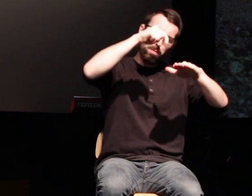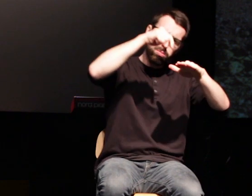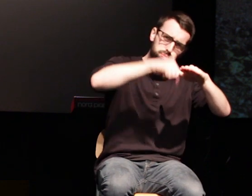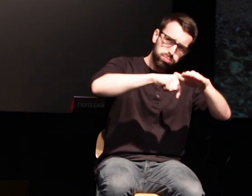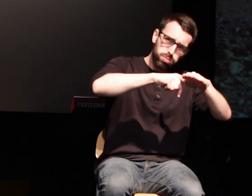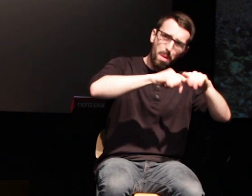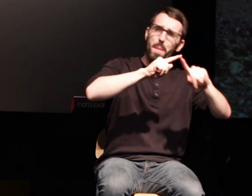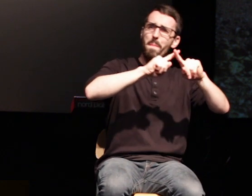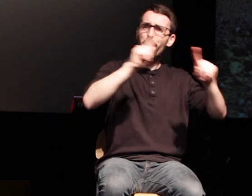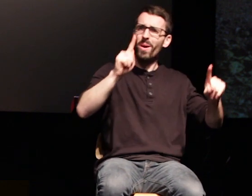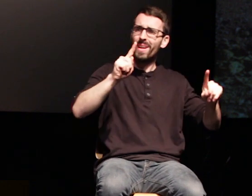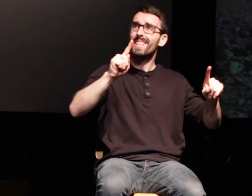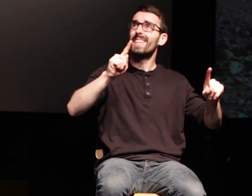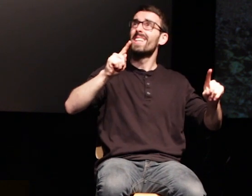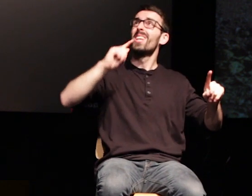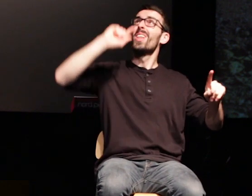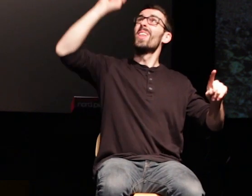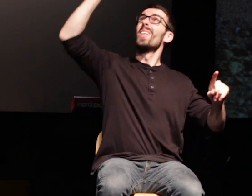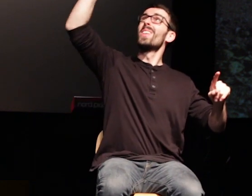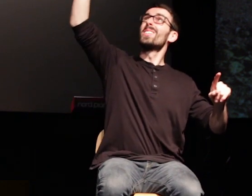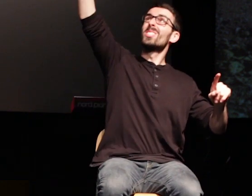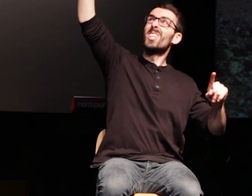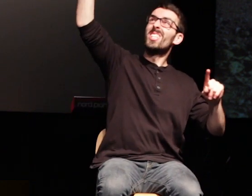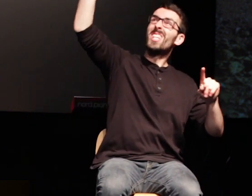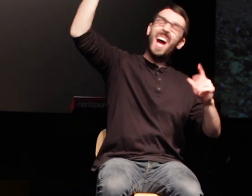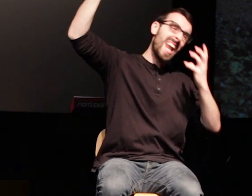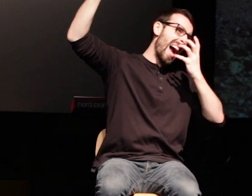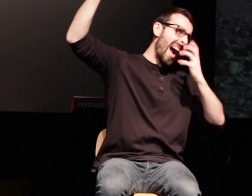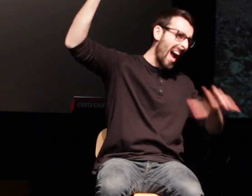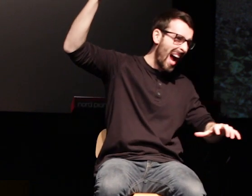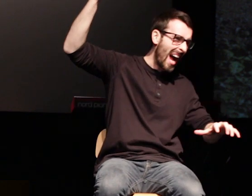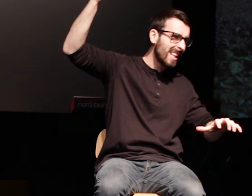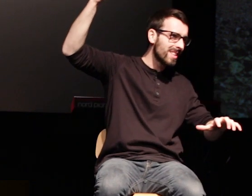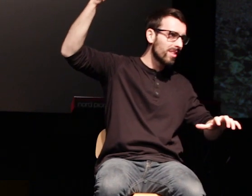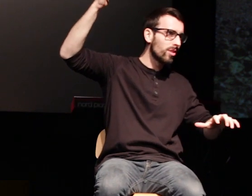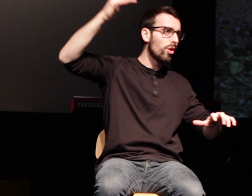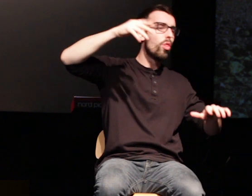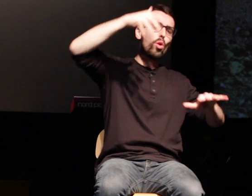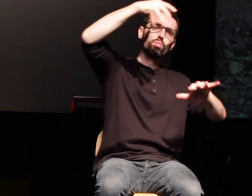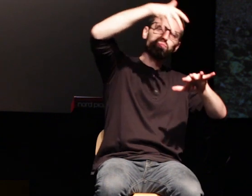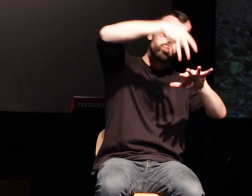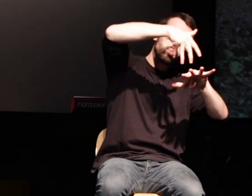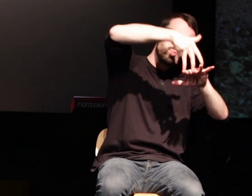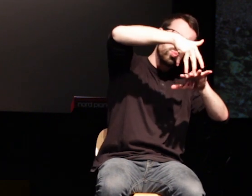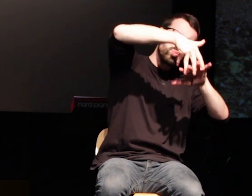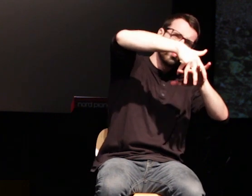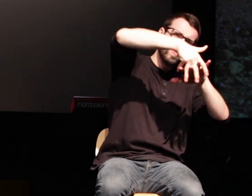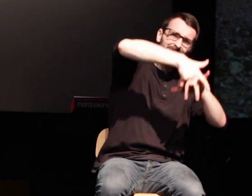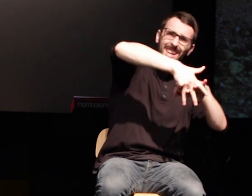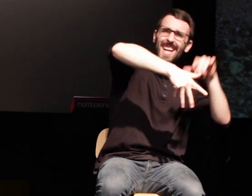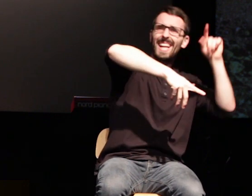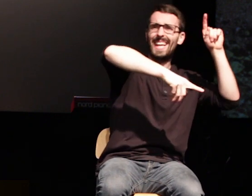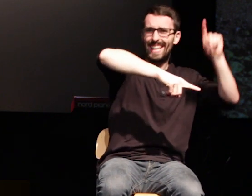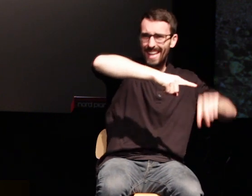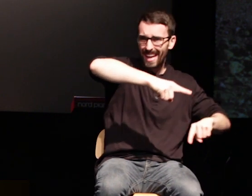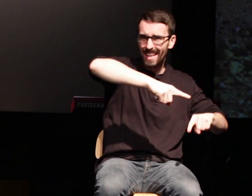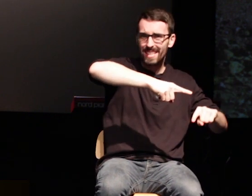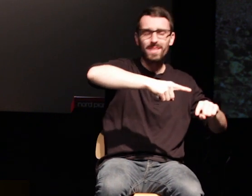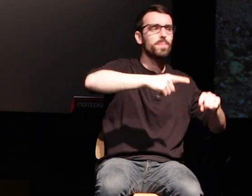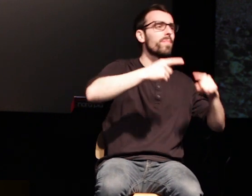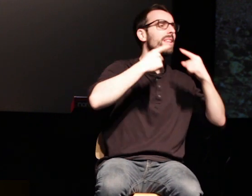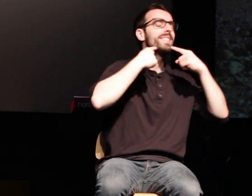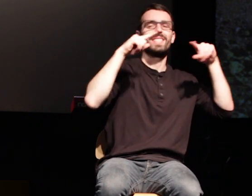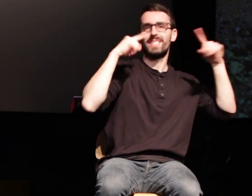it scorches the plant because the roots can't get deep enough for the water and the nutrients that it needs to survive. Jesus